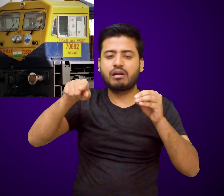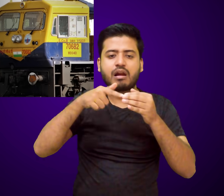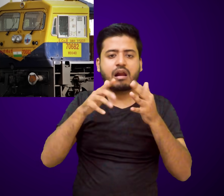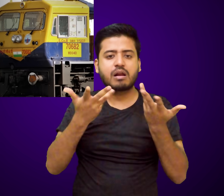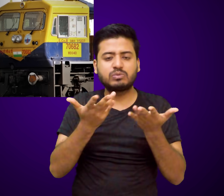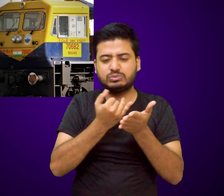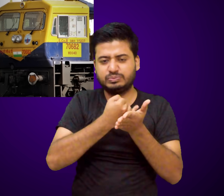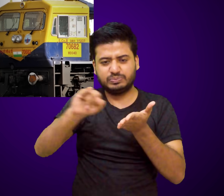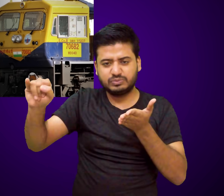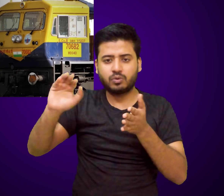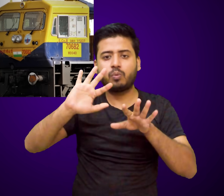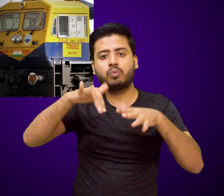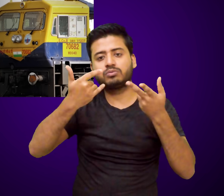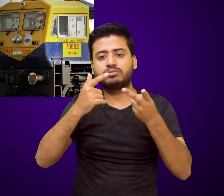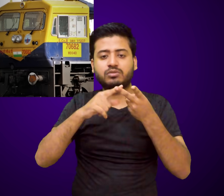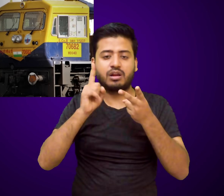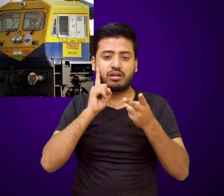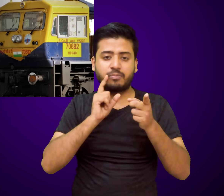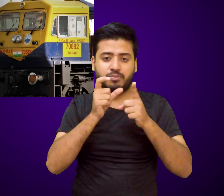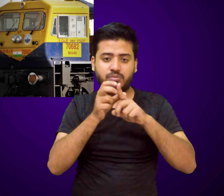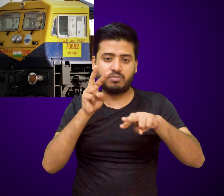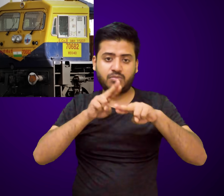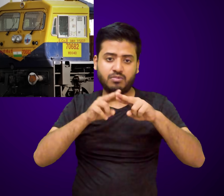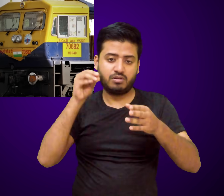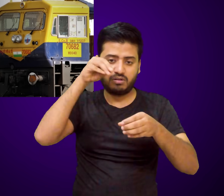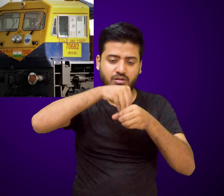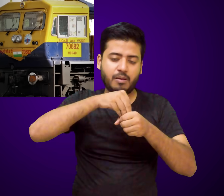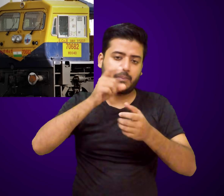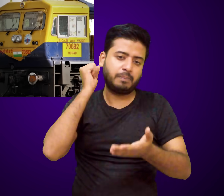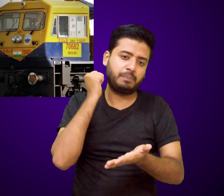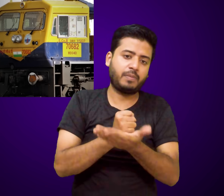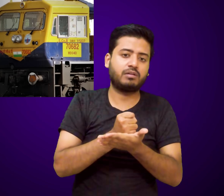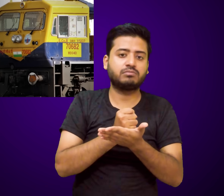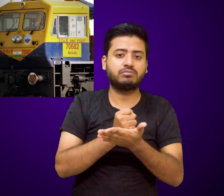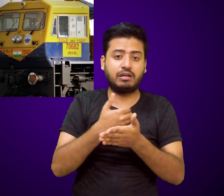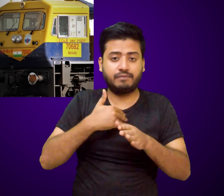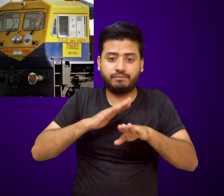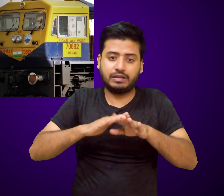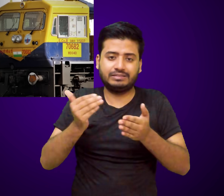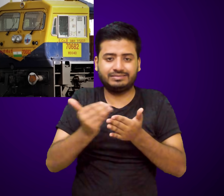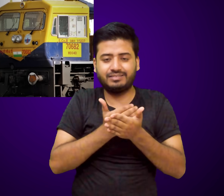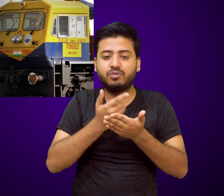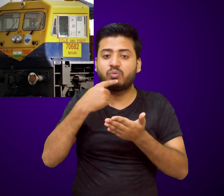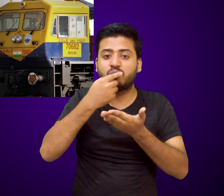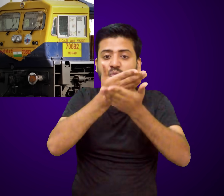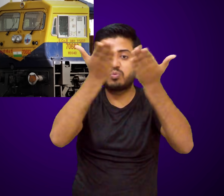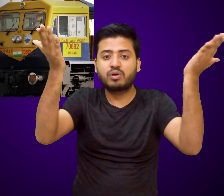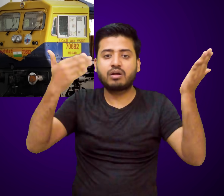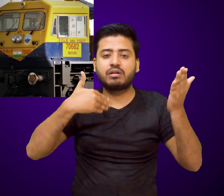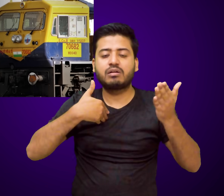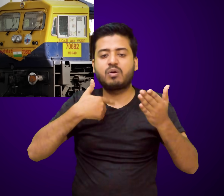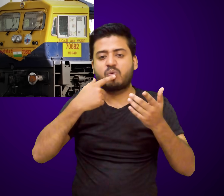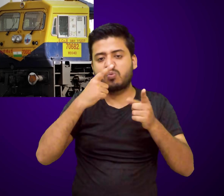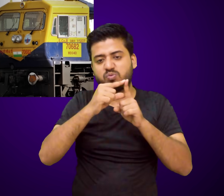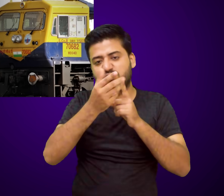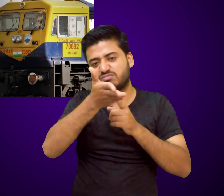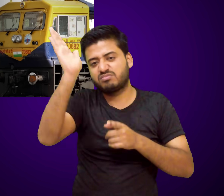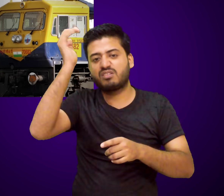ready in the specified format, e.g., PDF or JPG, and file size. Ensure clarity.